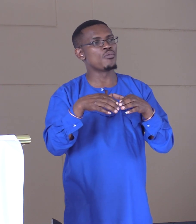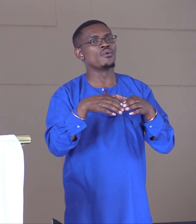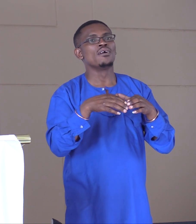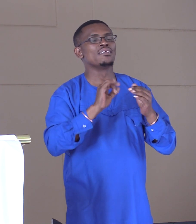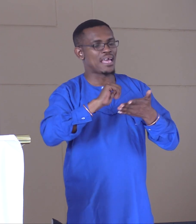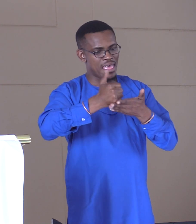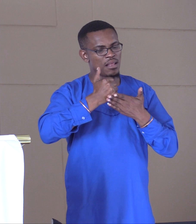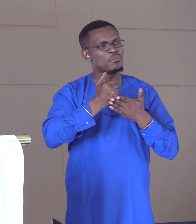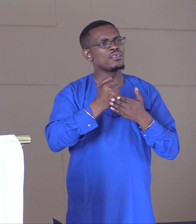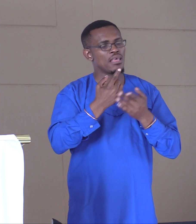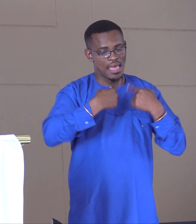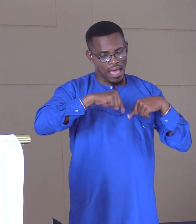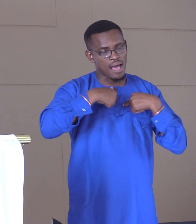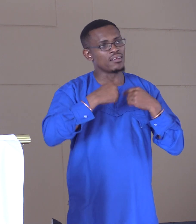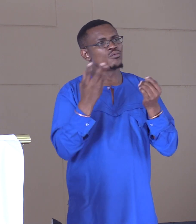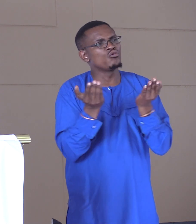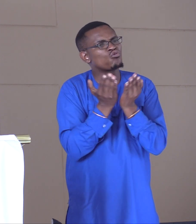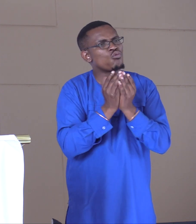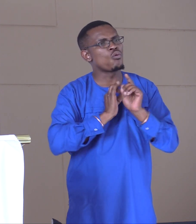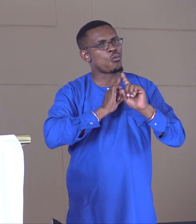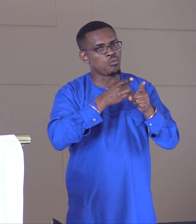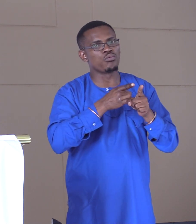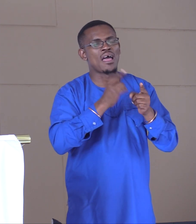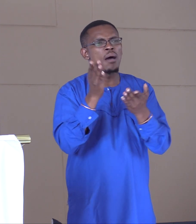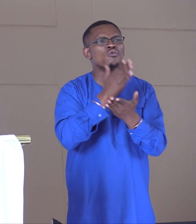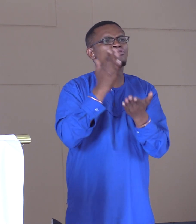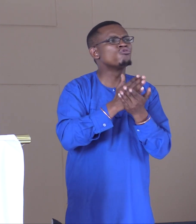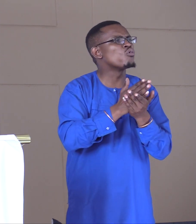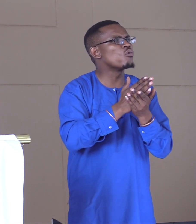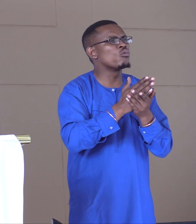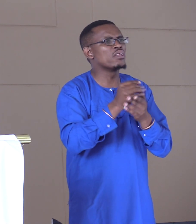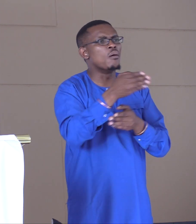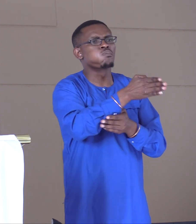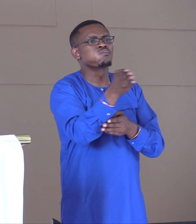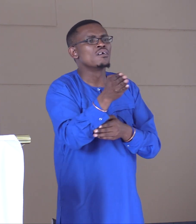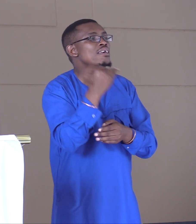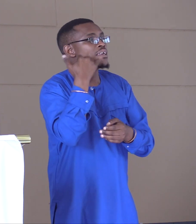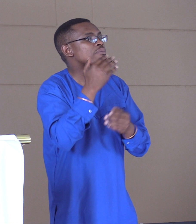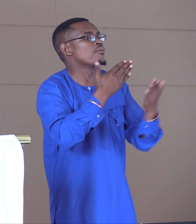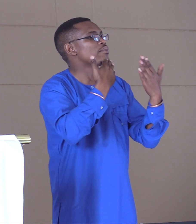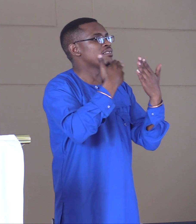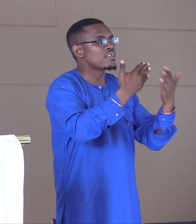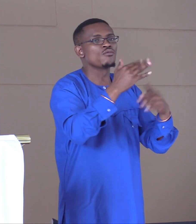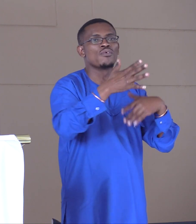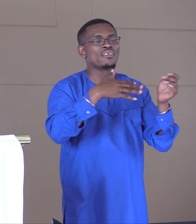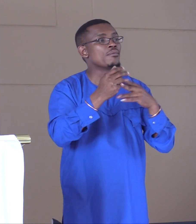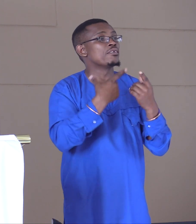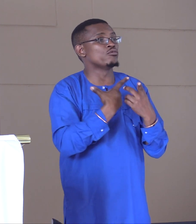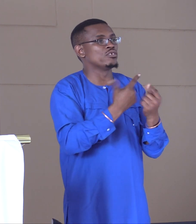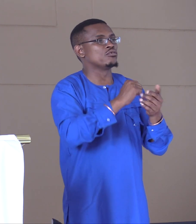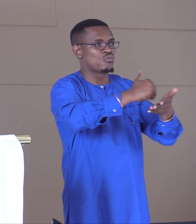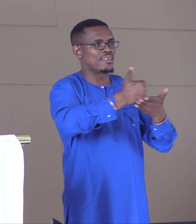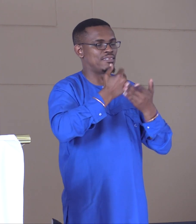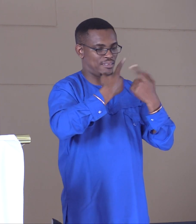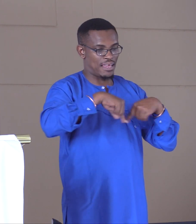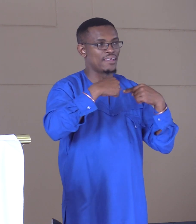helping us with the school order. The Zondi, I'm not sure if they are here, but if they are, we thank you for what you are doing,